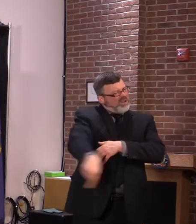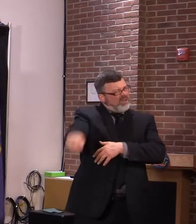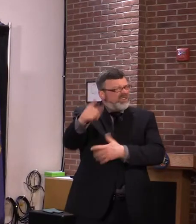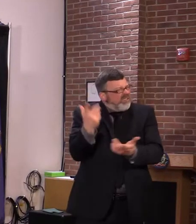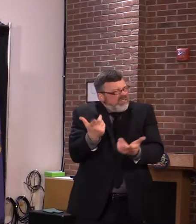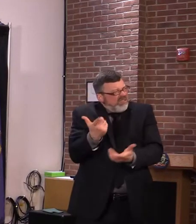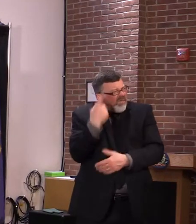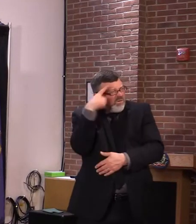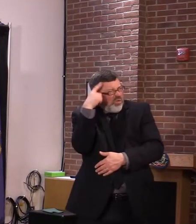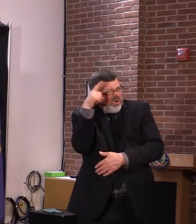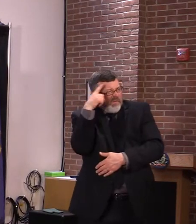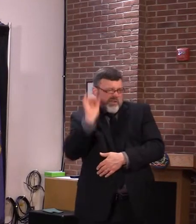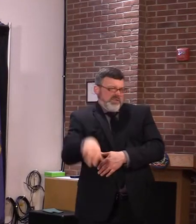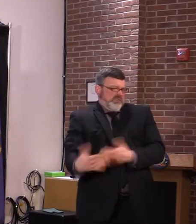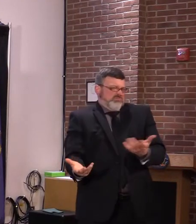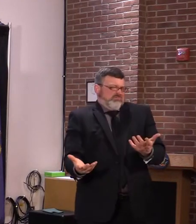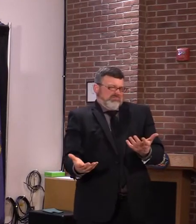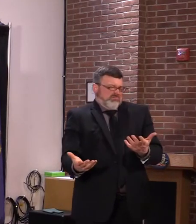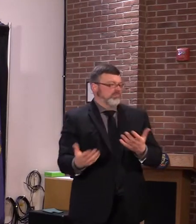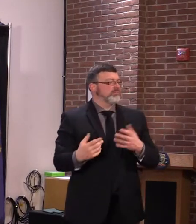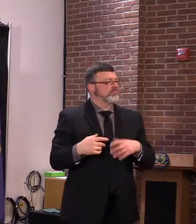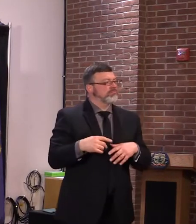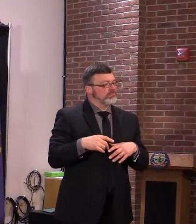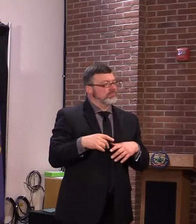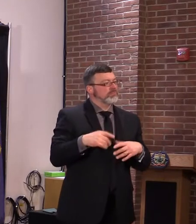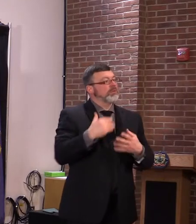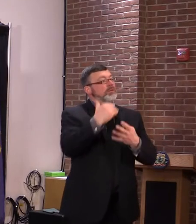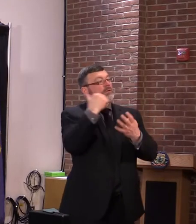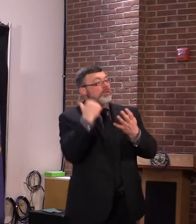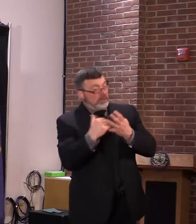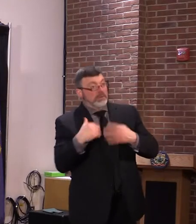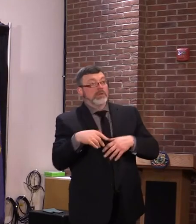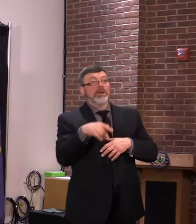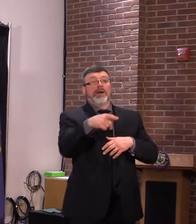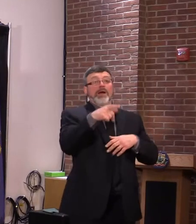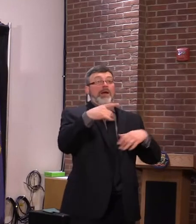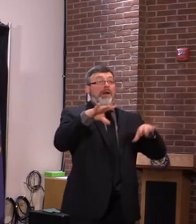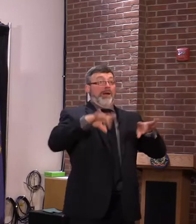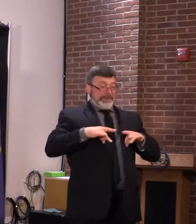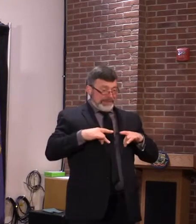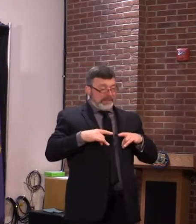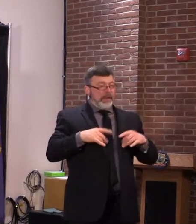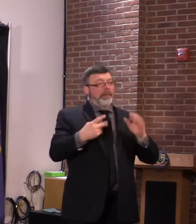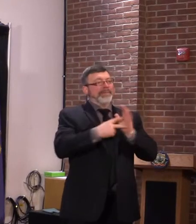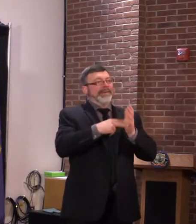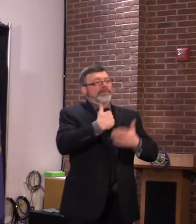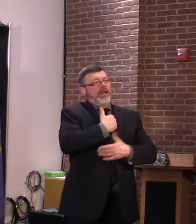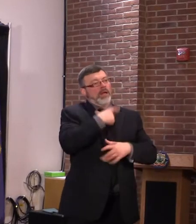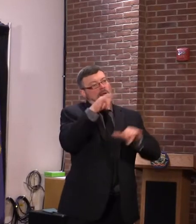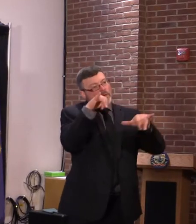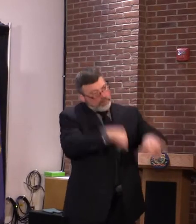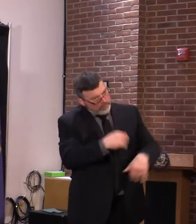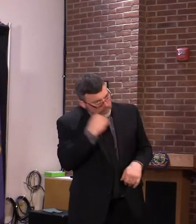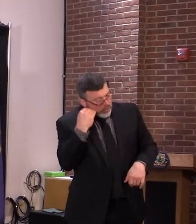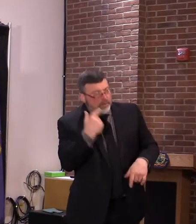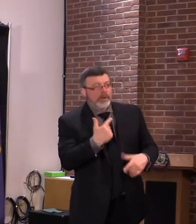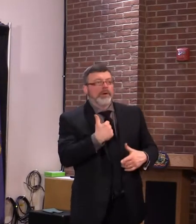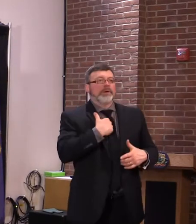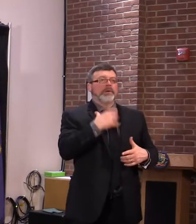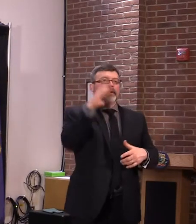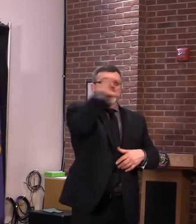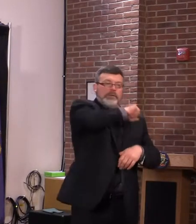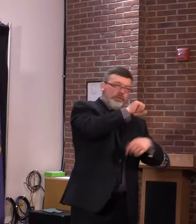having to miss school or work while you're isolating can really add up. Not to mention, we still don't have a lot of data